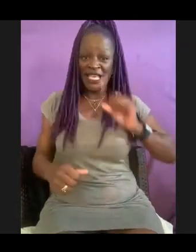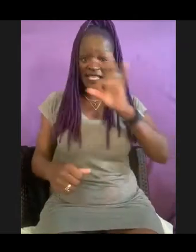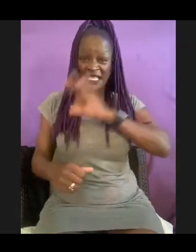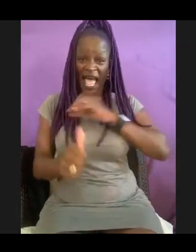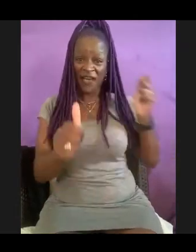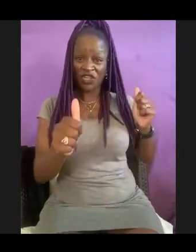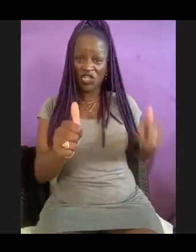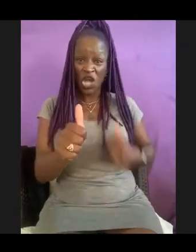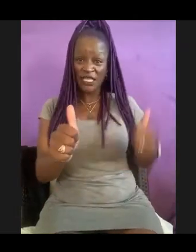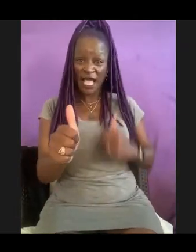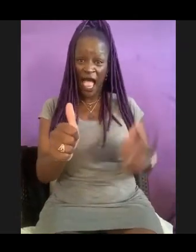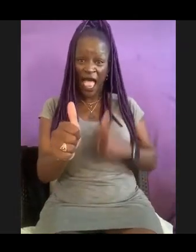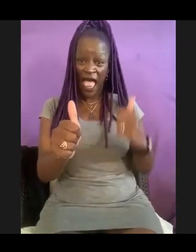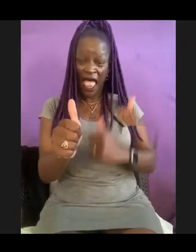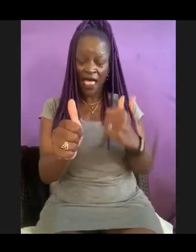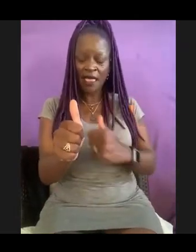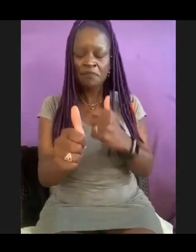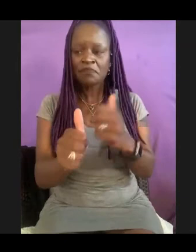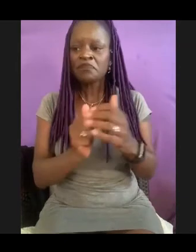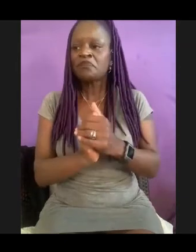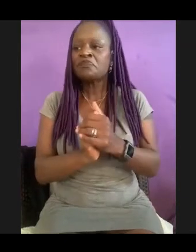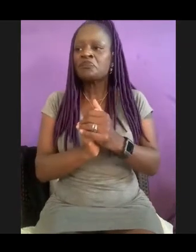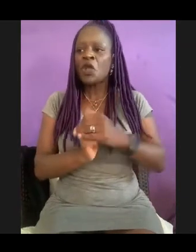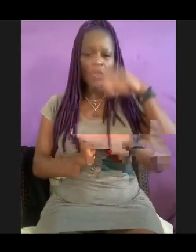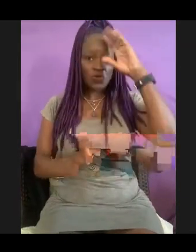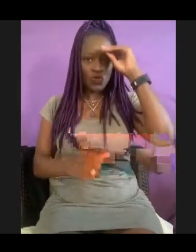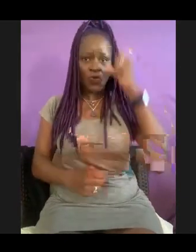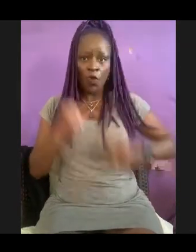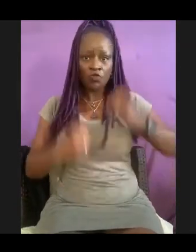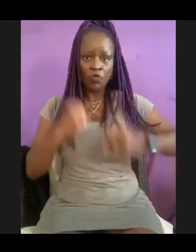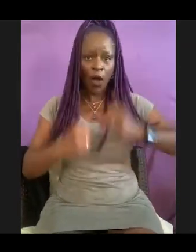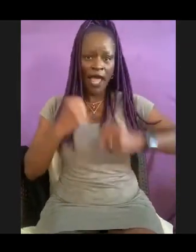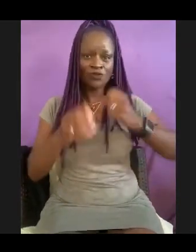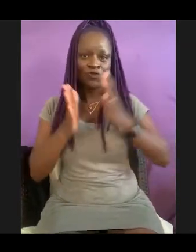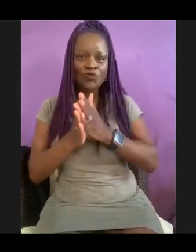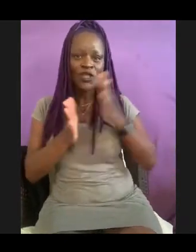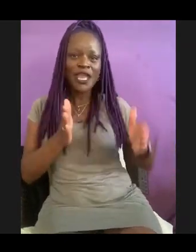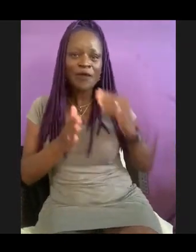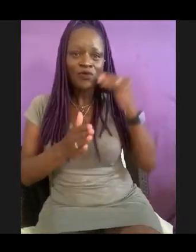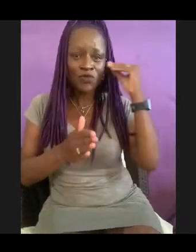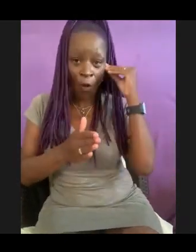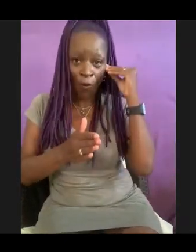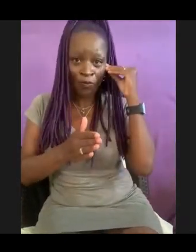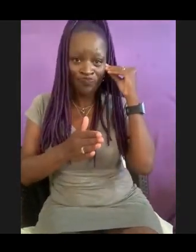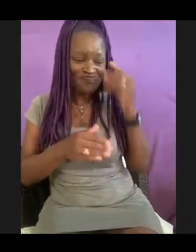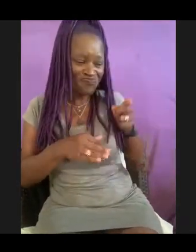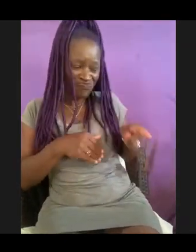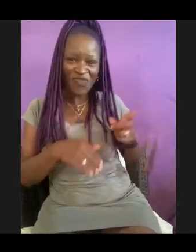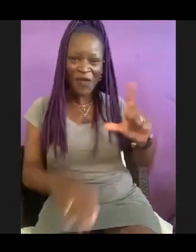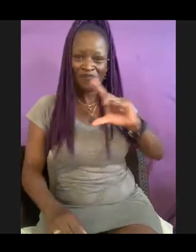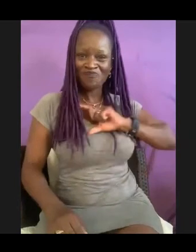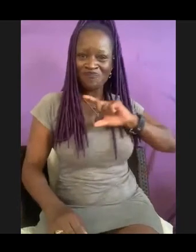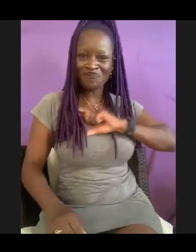him. He ran to the neighbor's home, who is a policeman. The